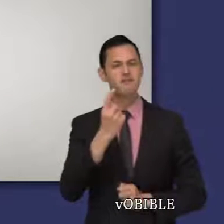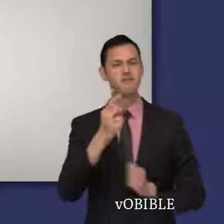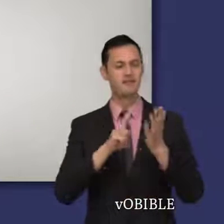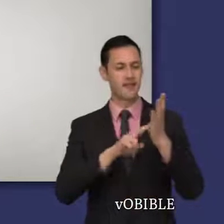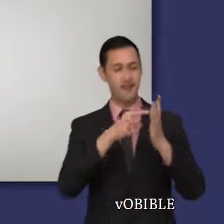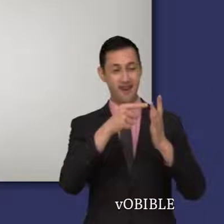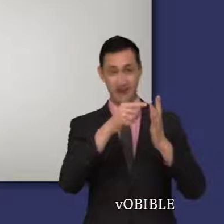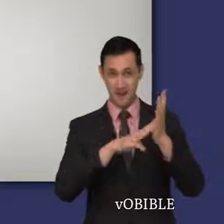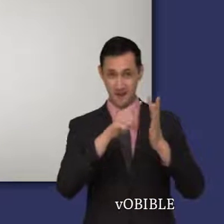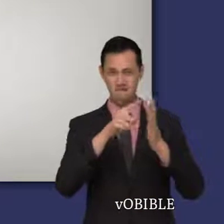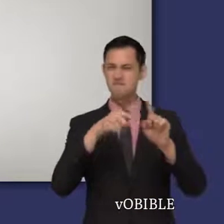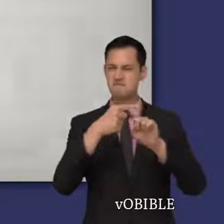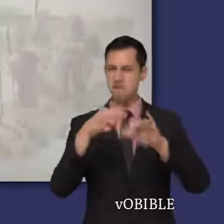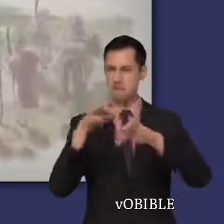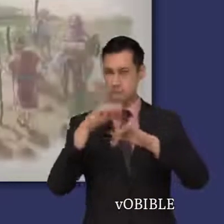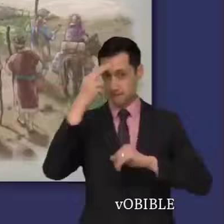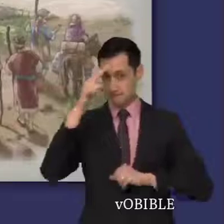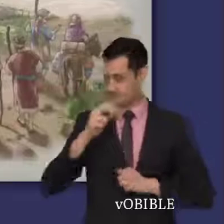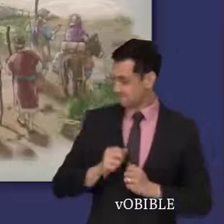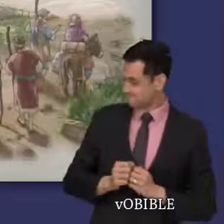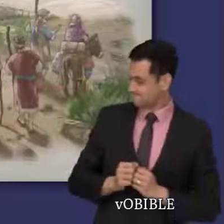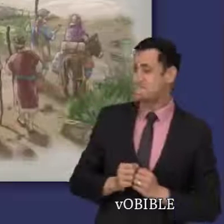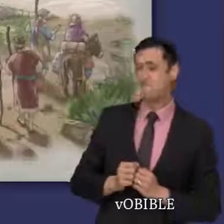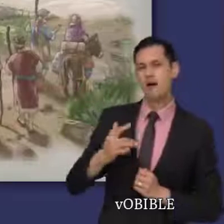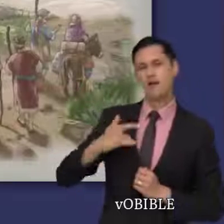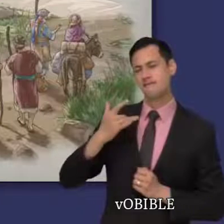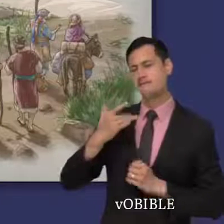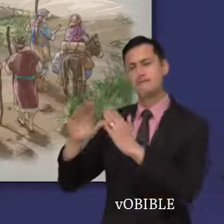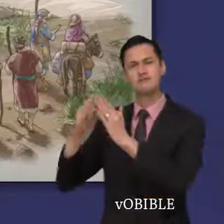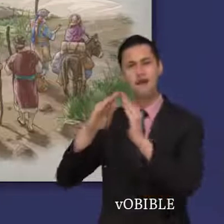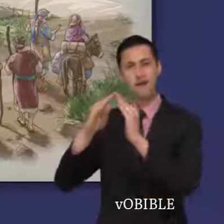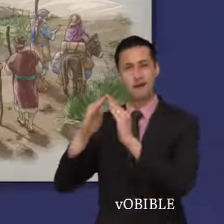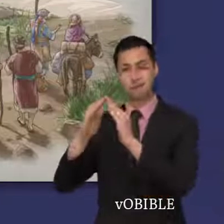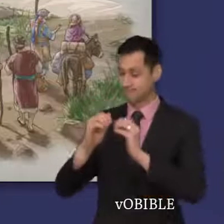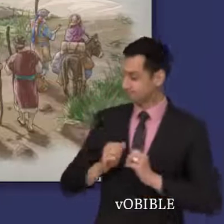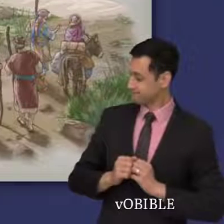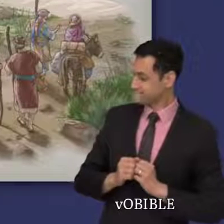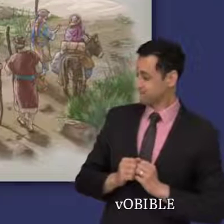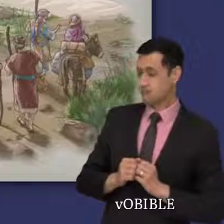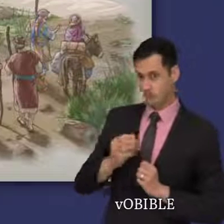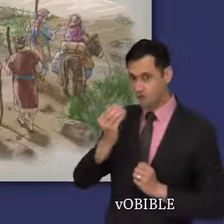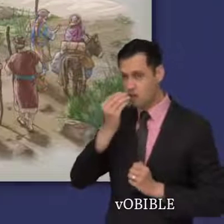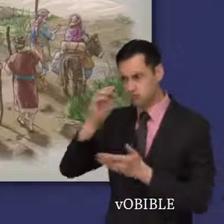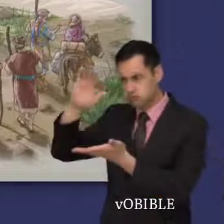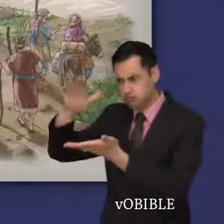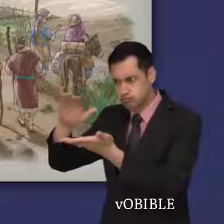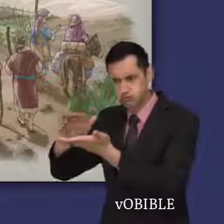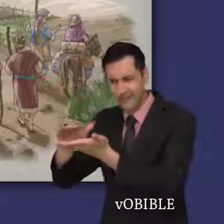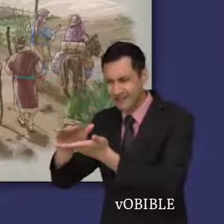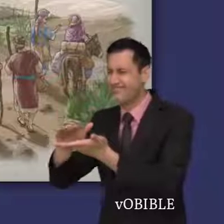In chapter 1, a famine moves a man named Elimelech to take his family from Bethlehem to the land of